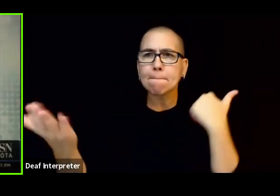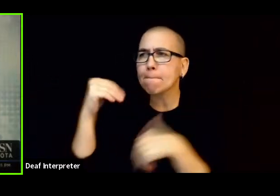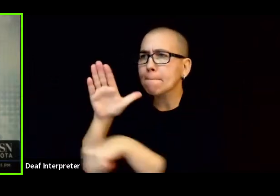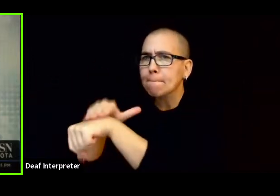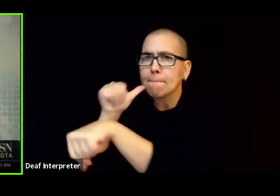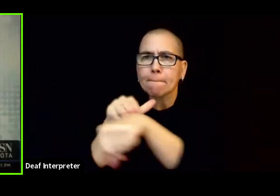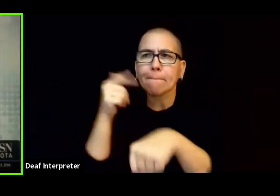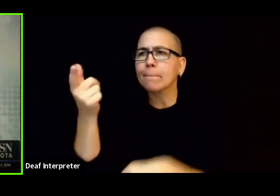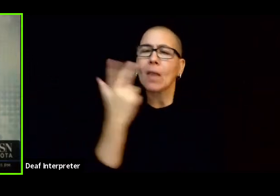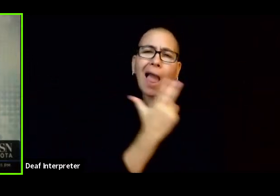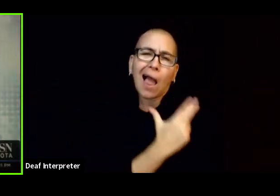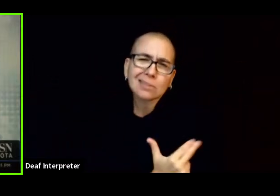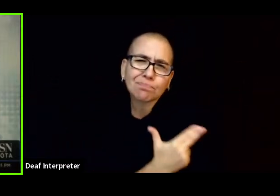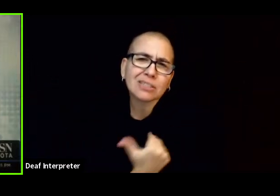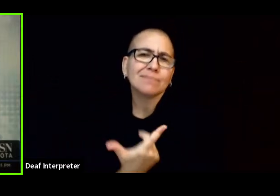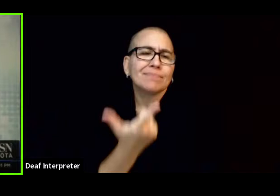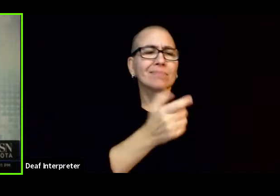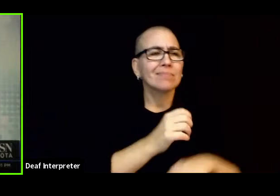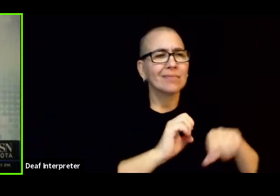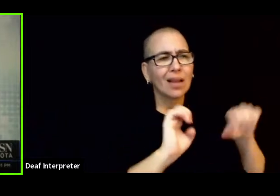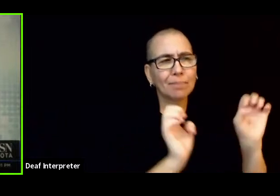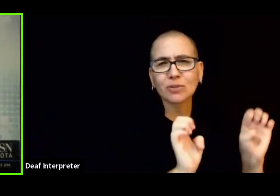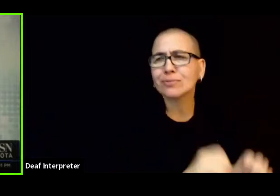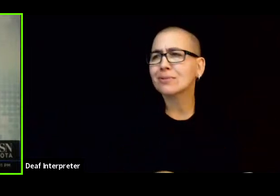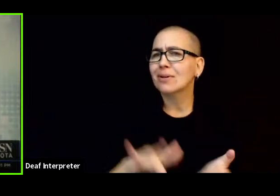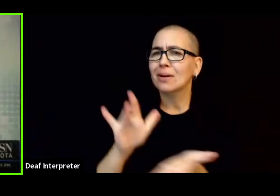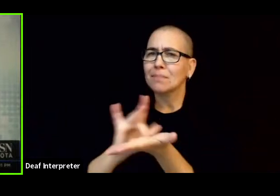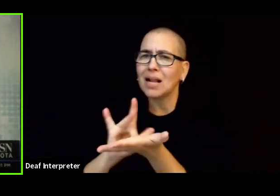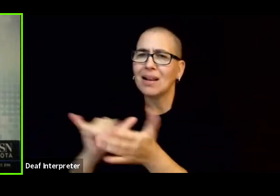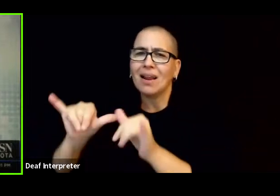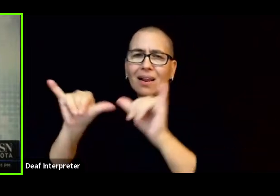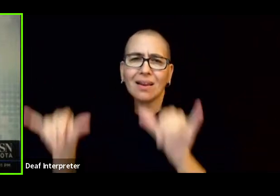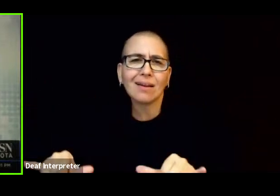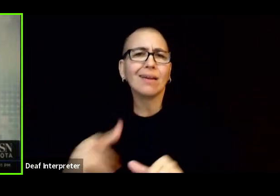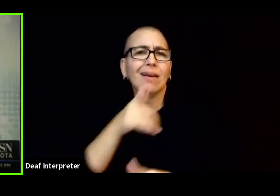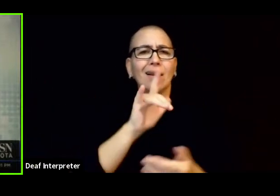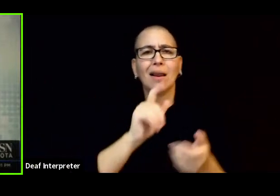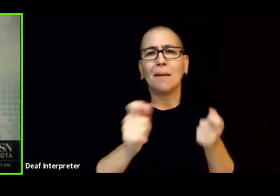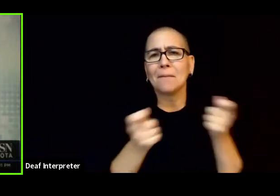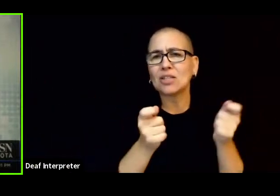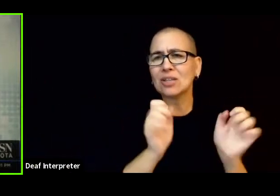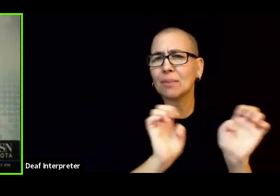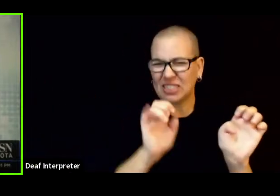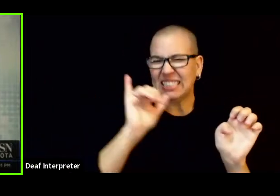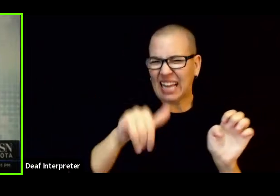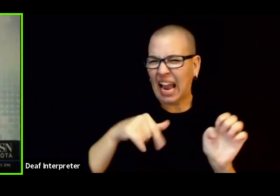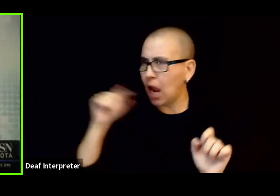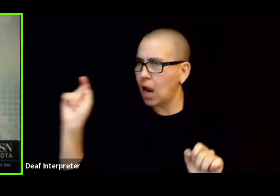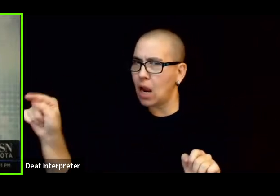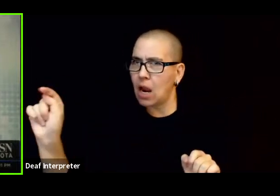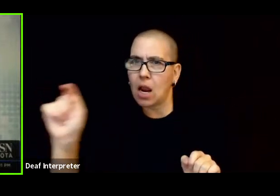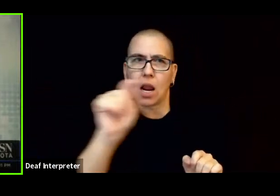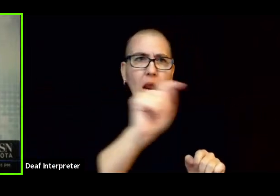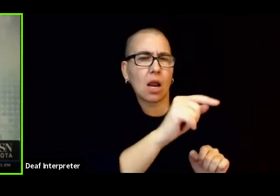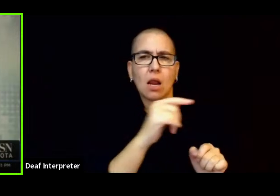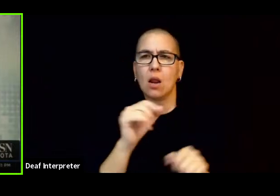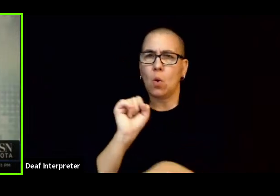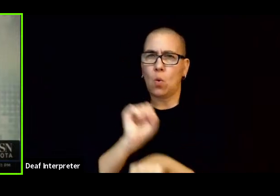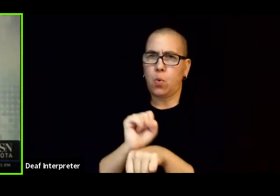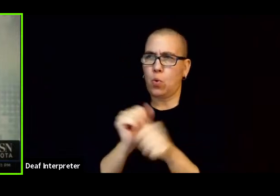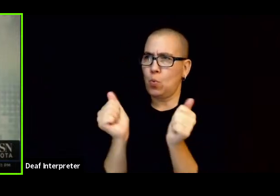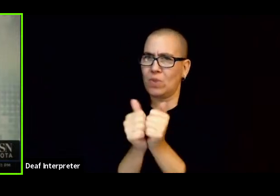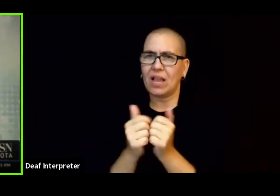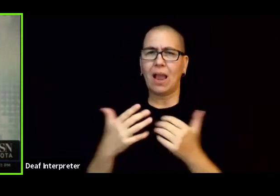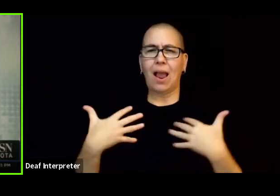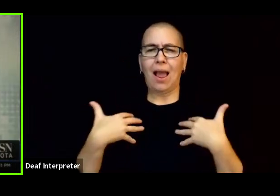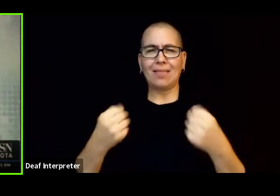emergency managers. This partnership is really important because healthcare coalitions serve as a centralized regional response